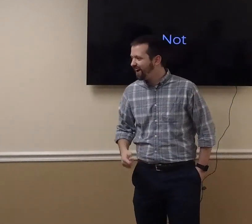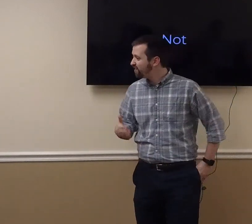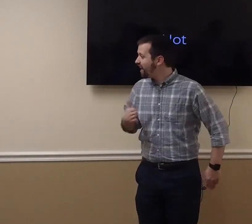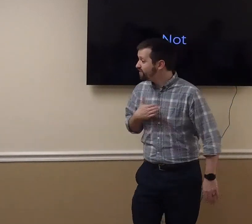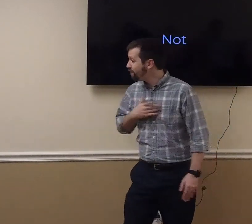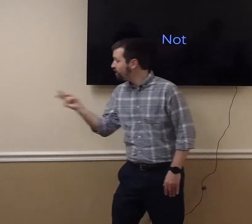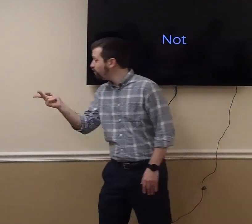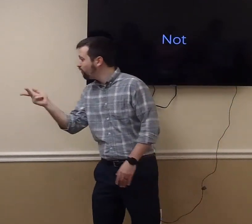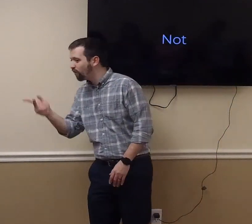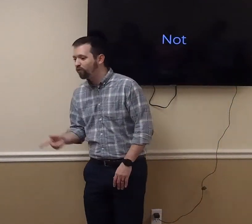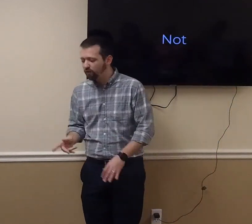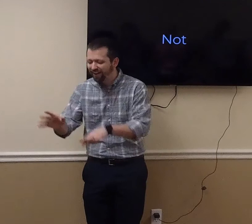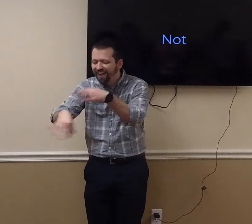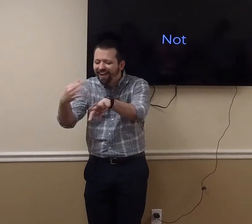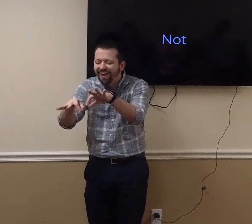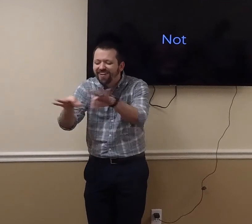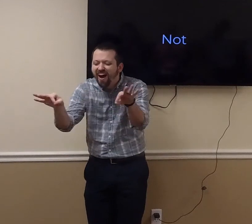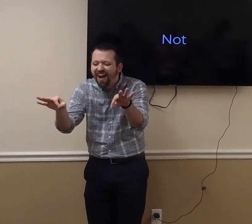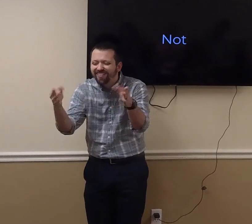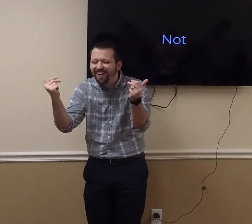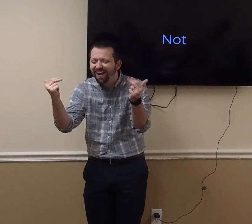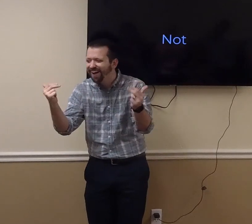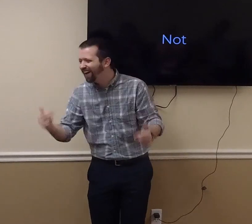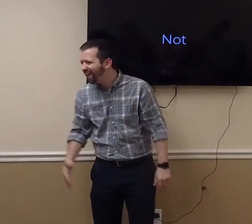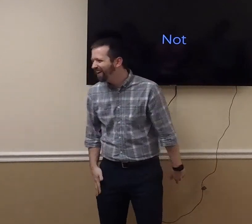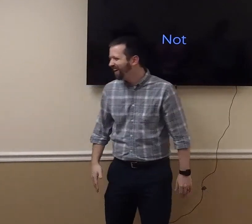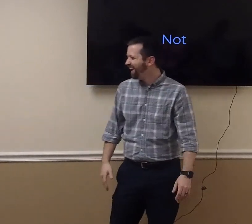I'm happy the 2 of you are over there going, not.